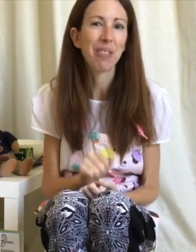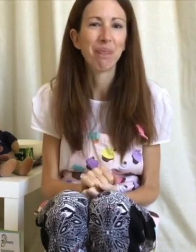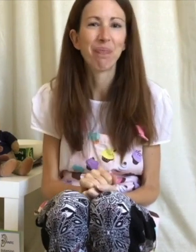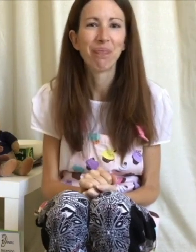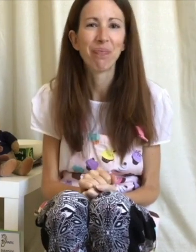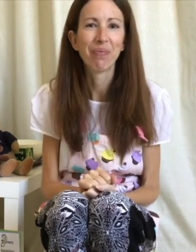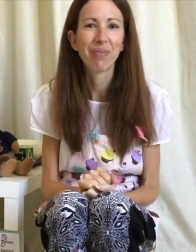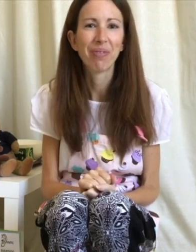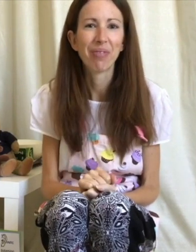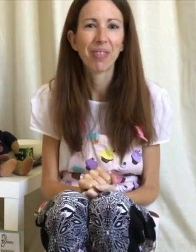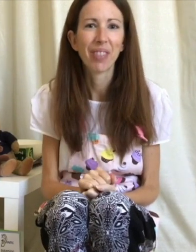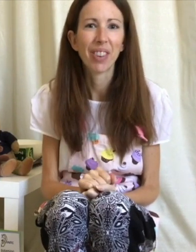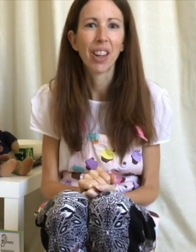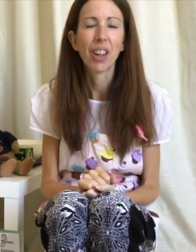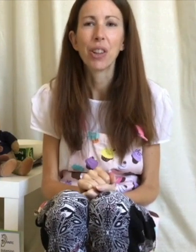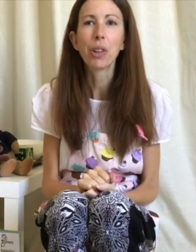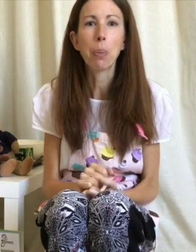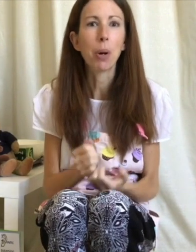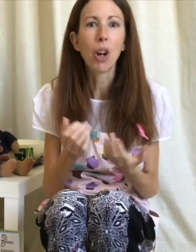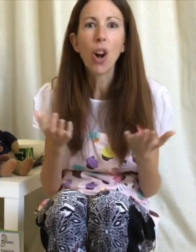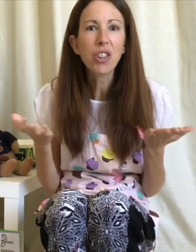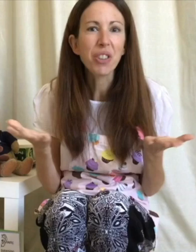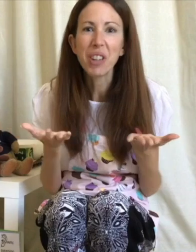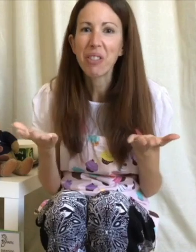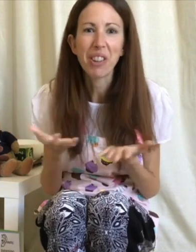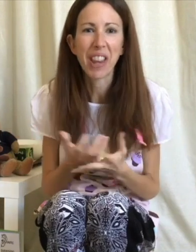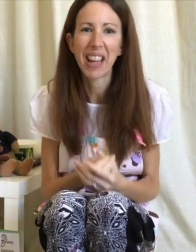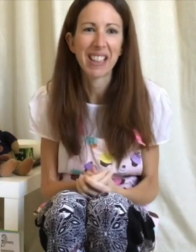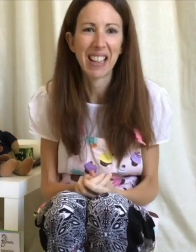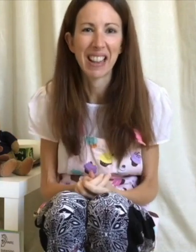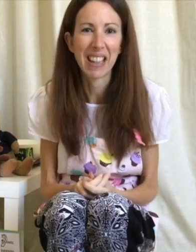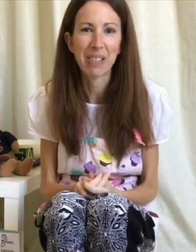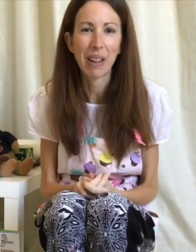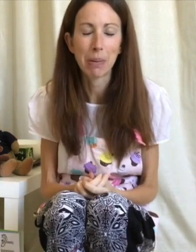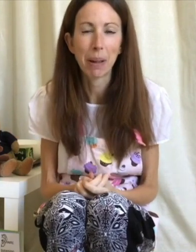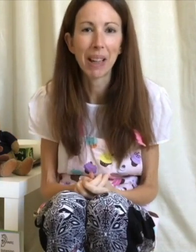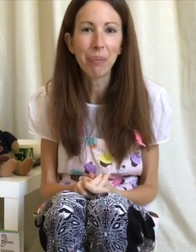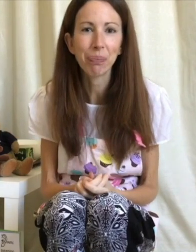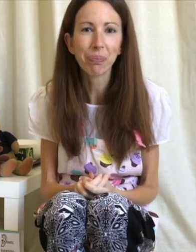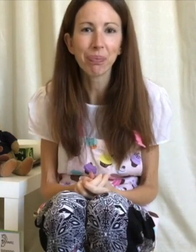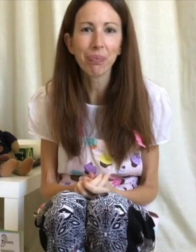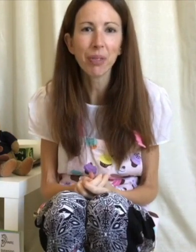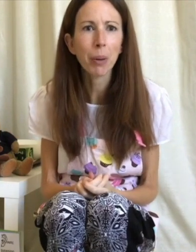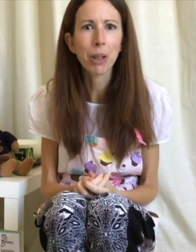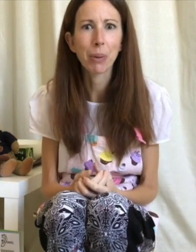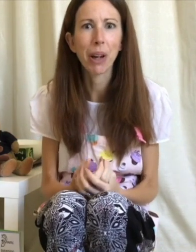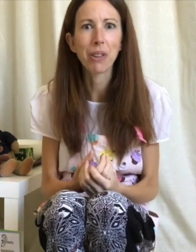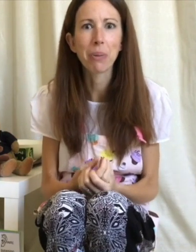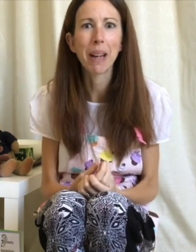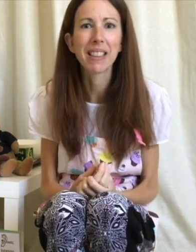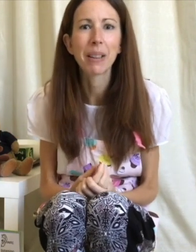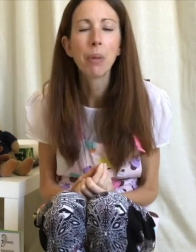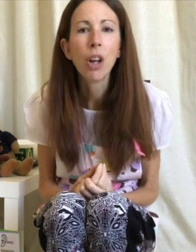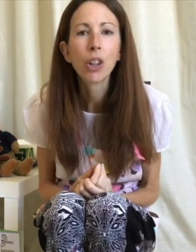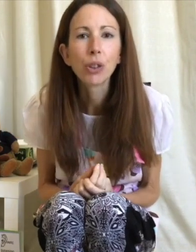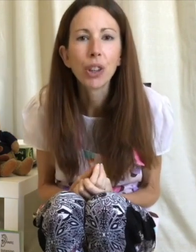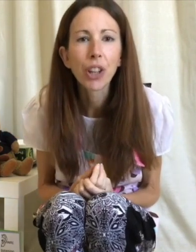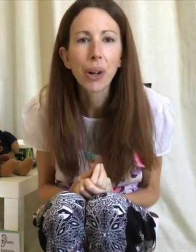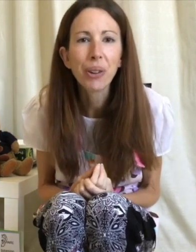them. You can put lots of different things in this recipe because we're going to make some